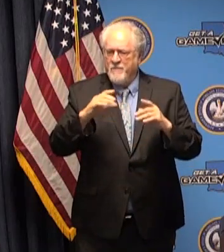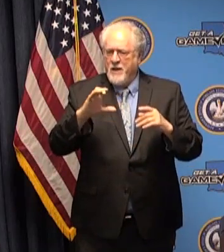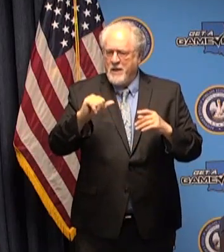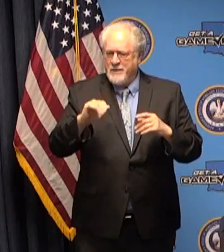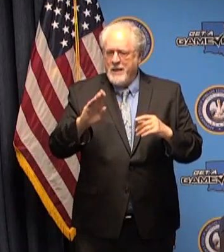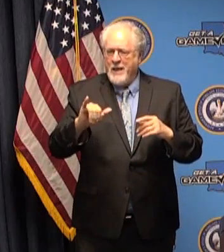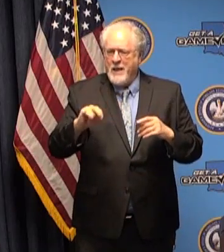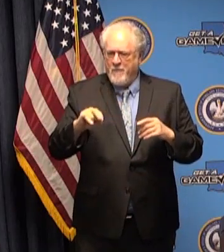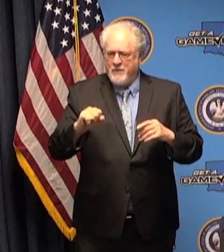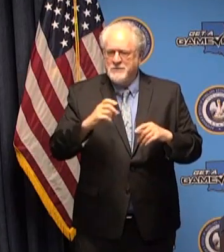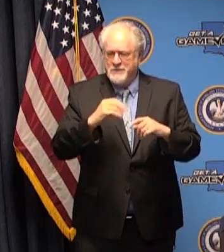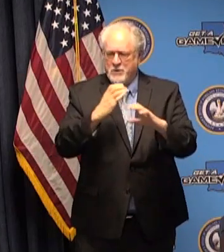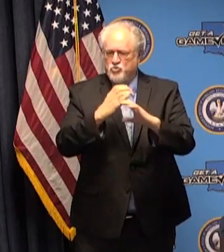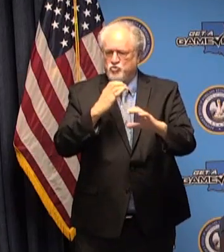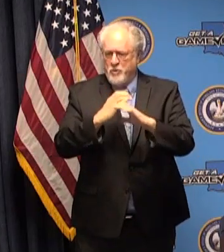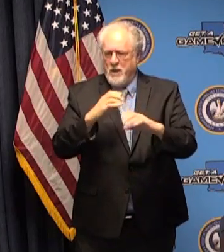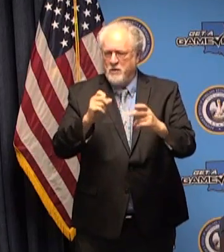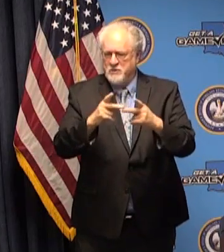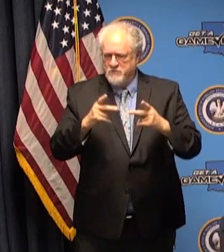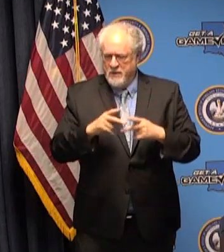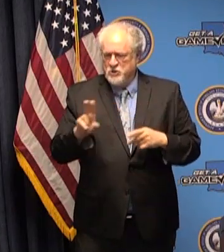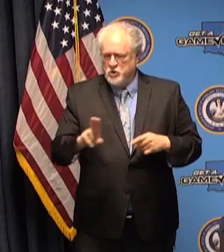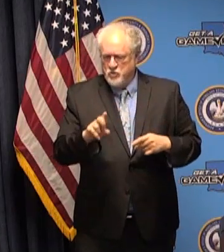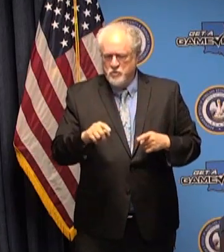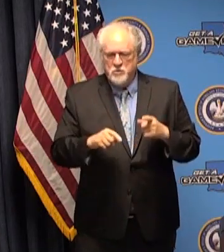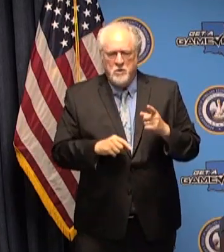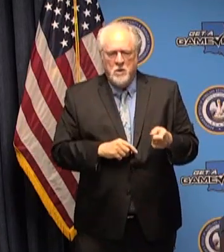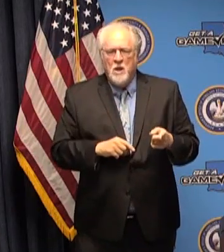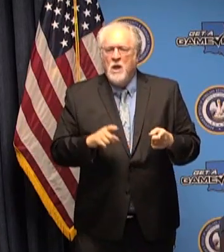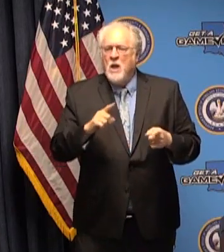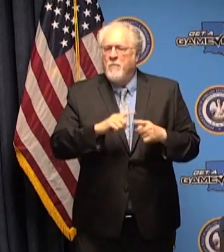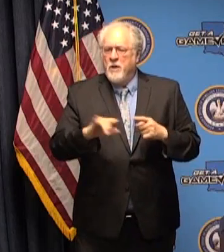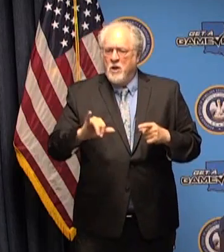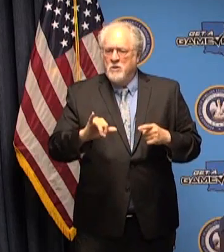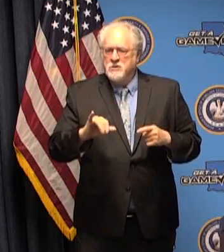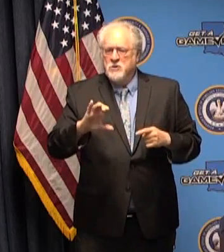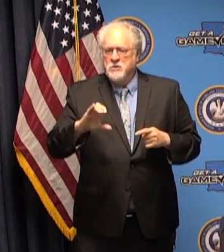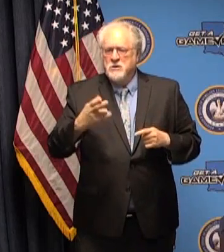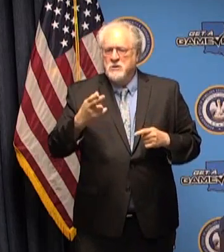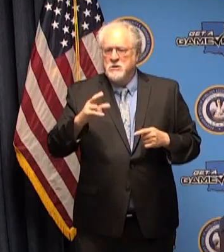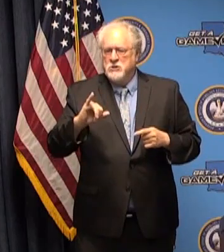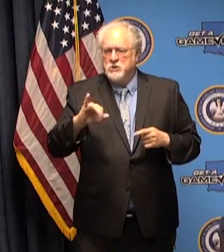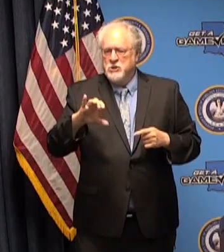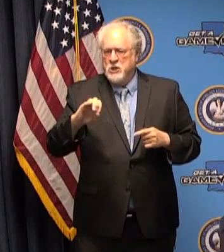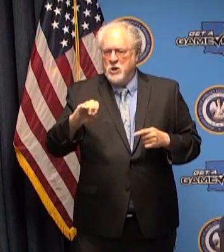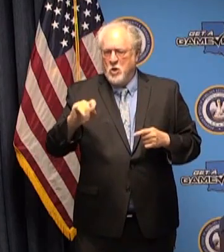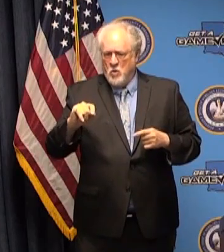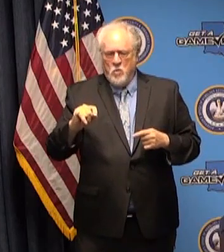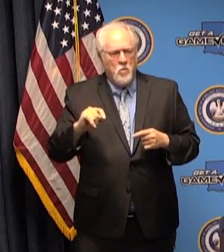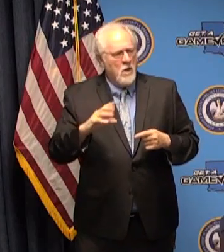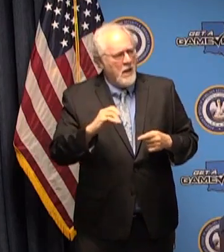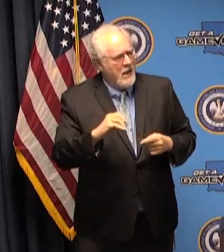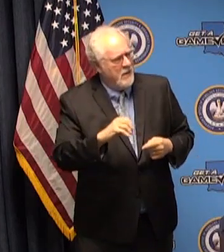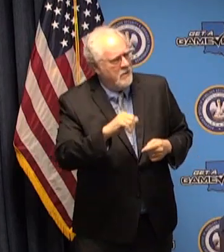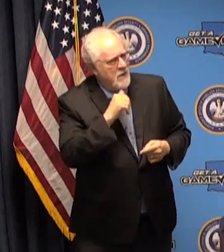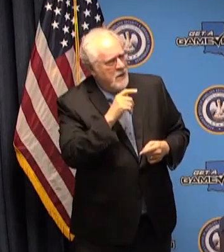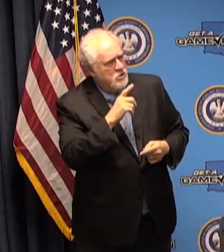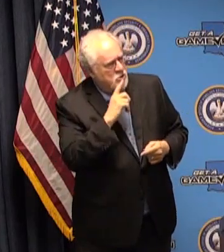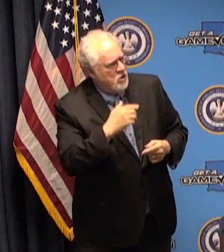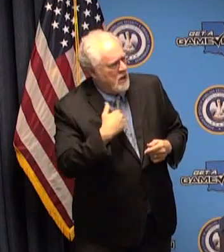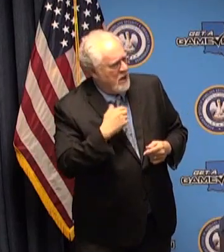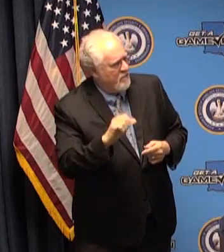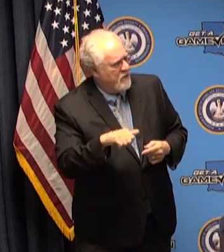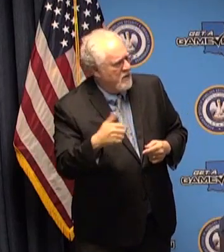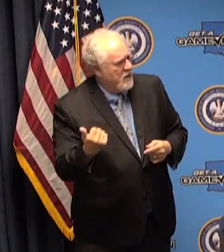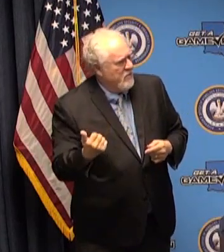cabins and trailer spaces that will be used. But we've also identified Chico State Park, and I'm not sure if we